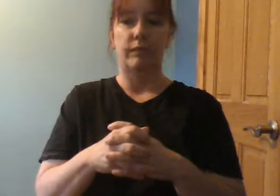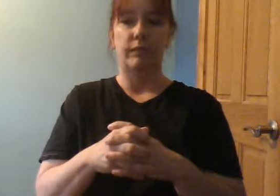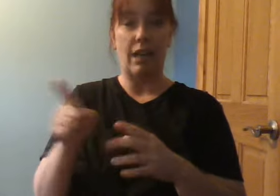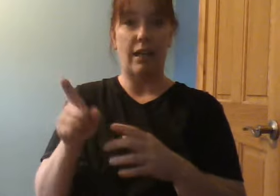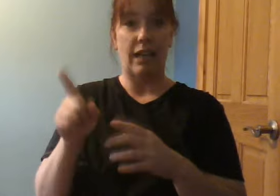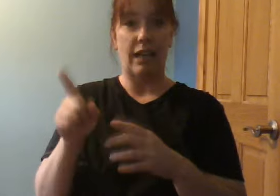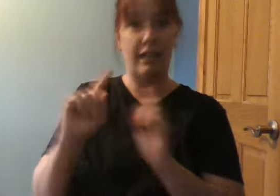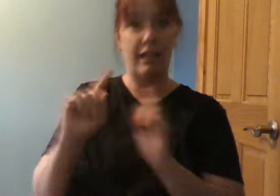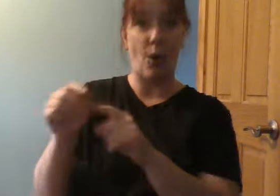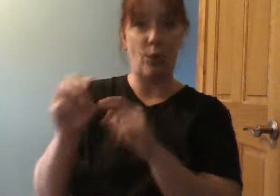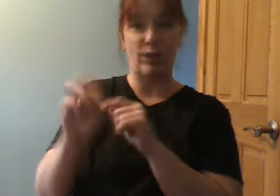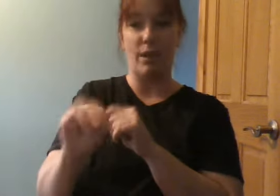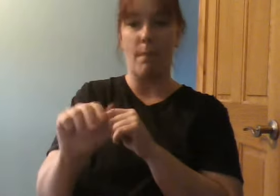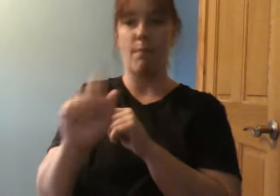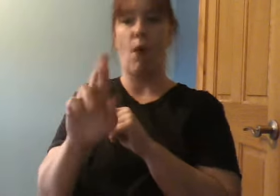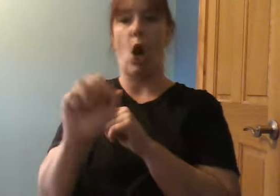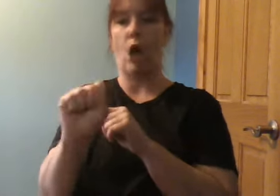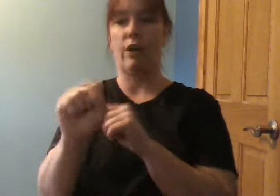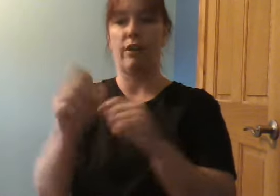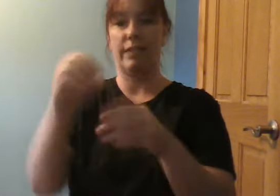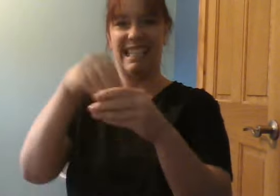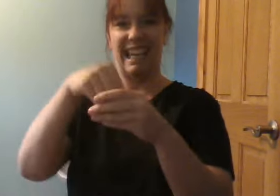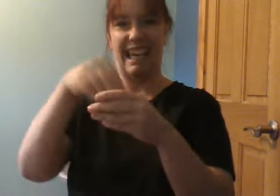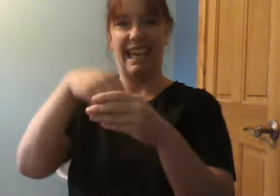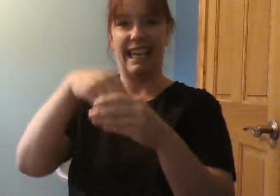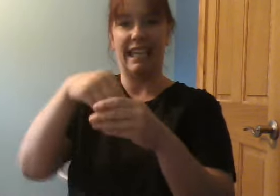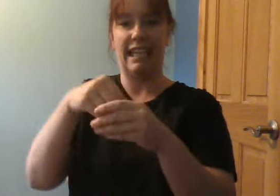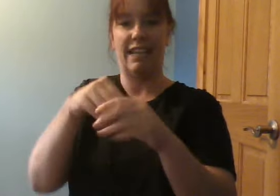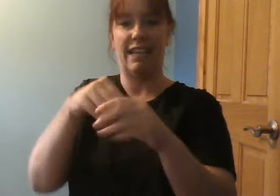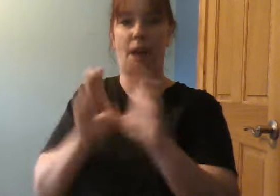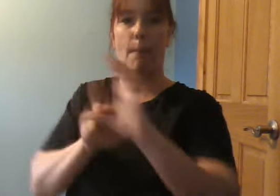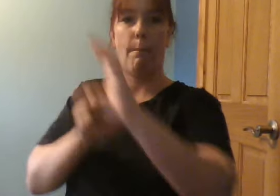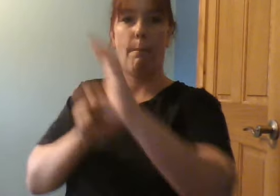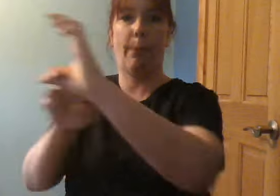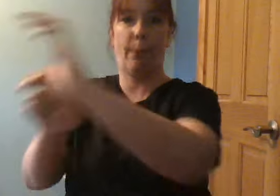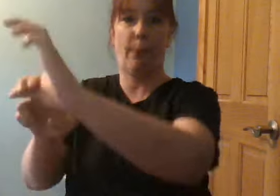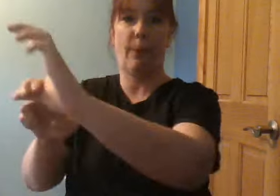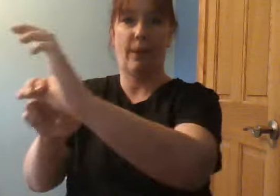goes to Mars in a London bus, Doctor Who is clearly shown getting onto the bus